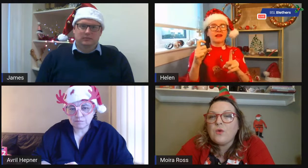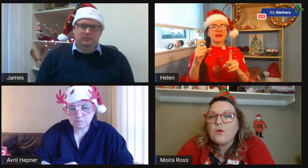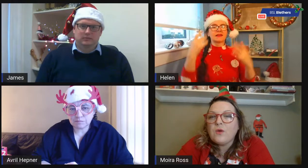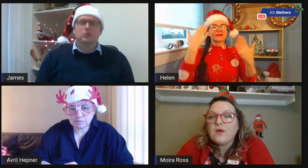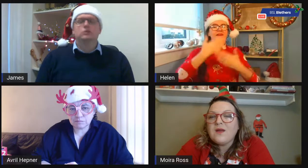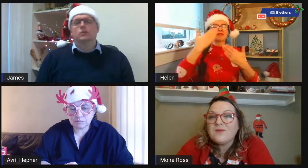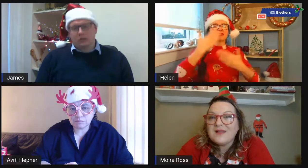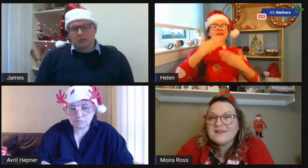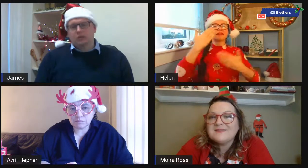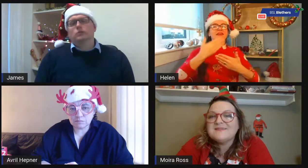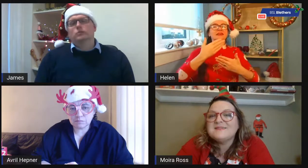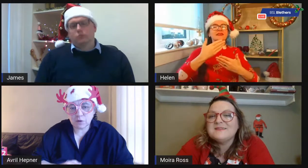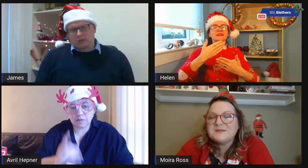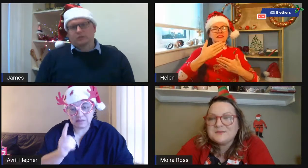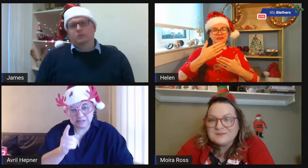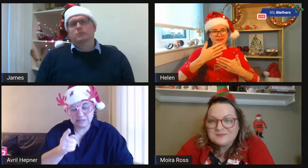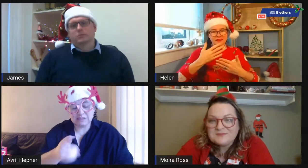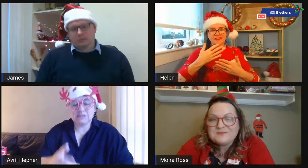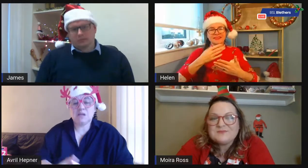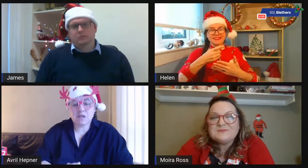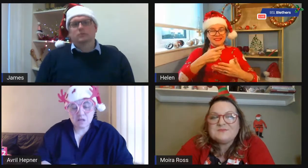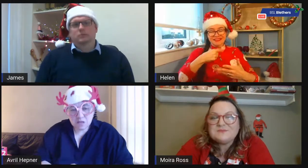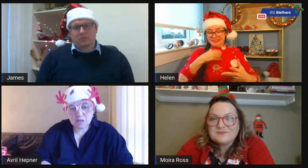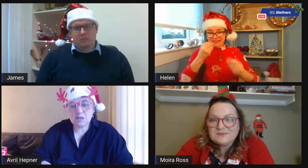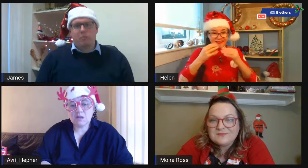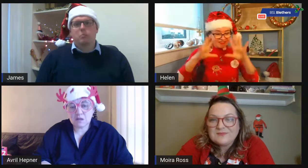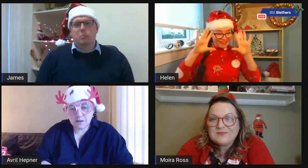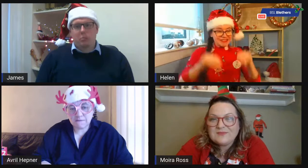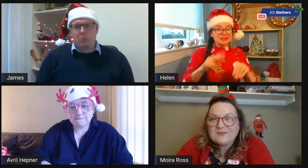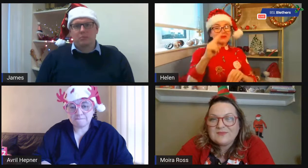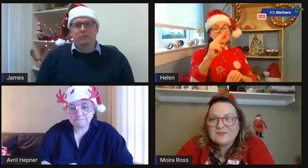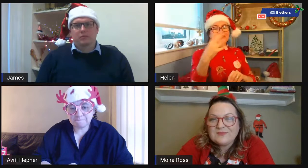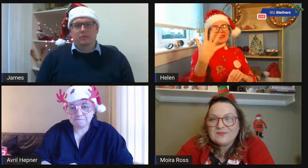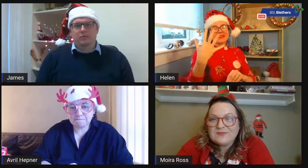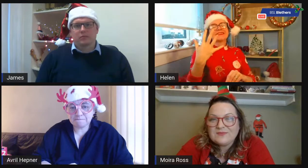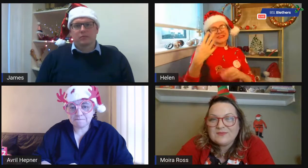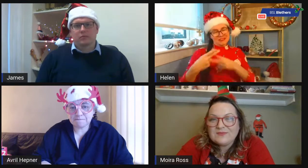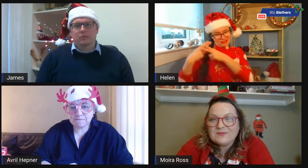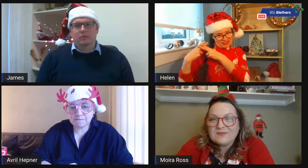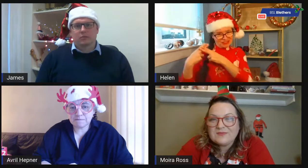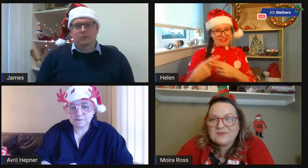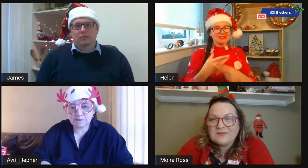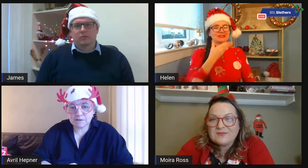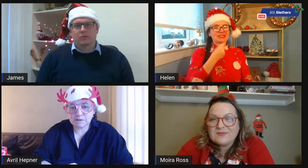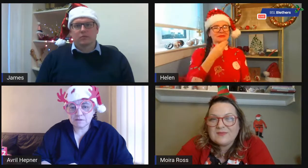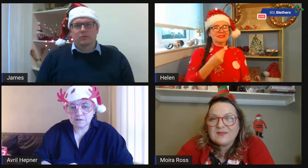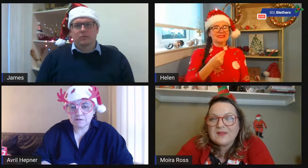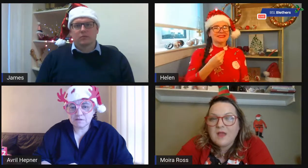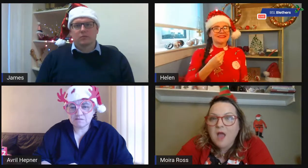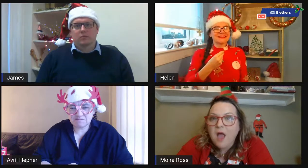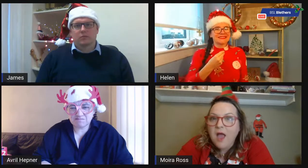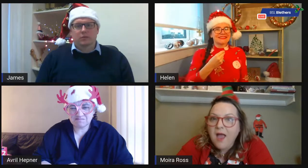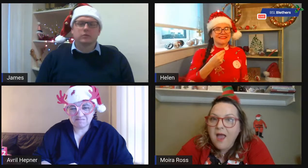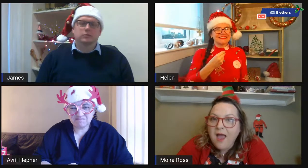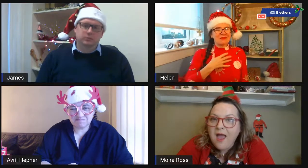And we celebrate on Christmas Eve, the 24th of December. So we have our meal then. And then on 25th, we